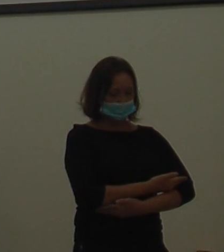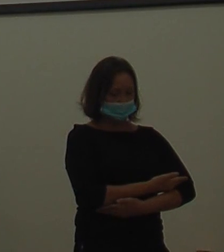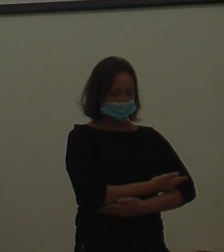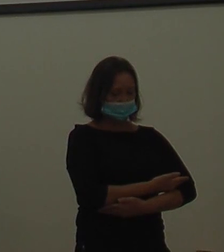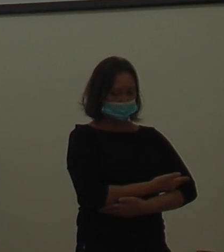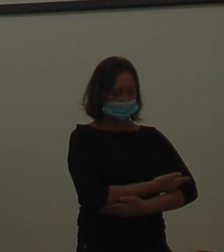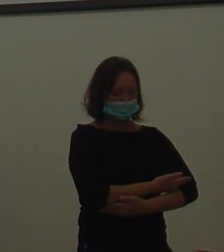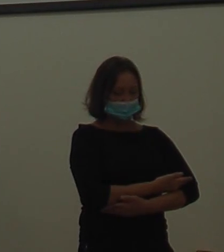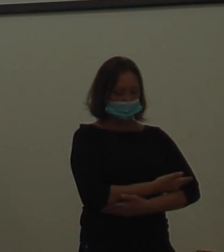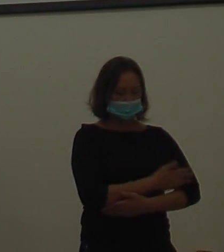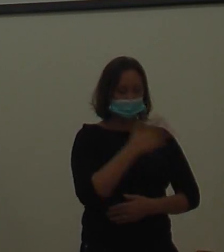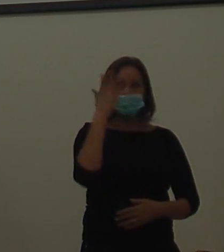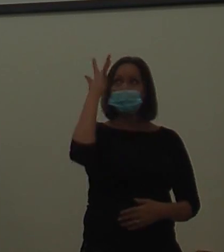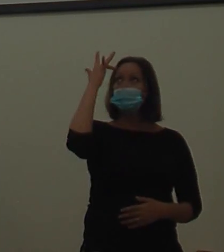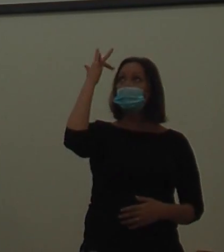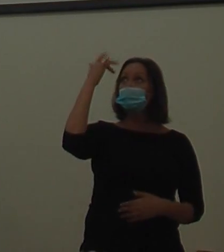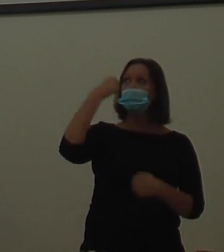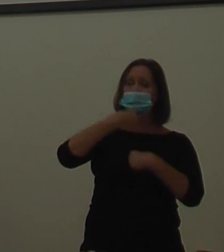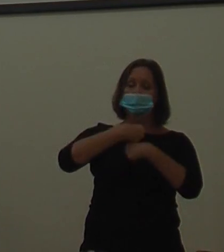Son, to